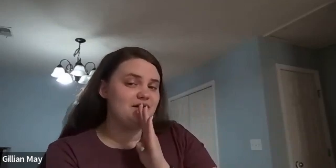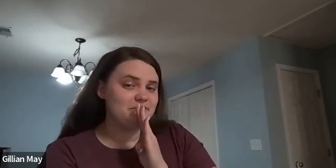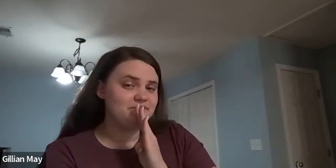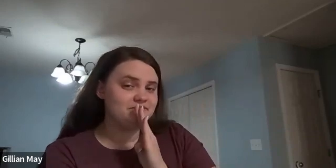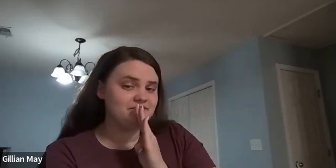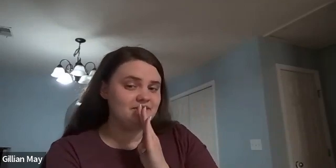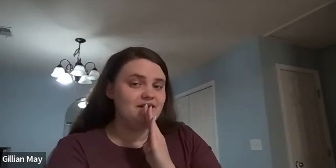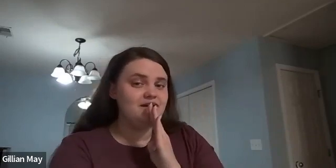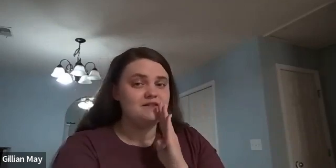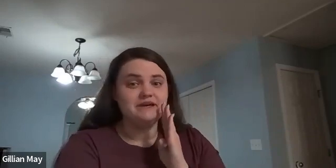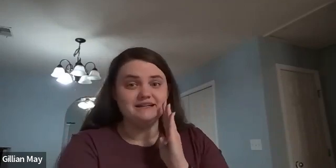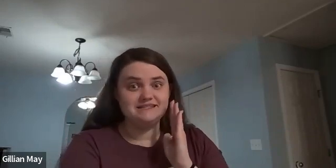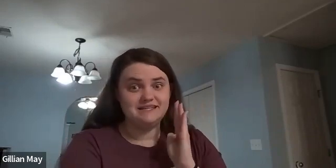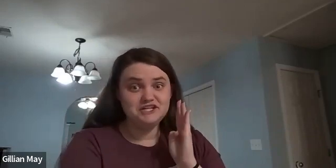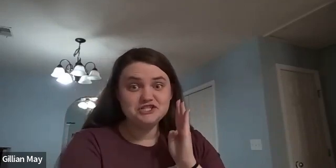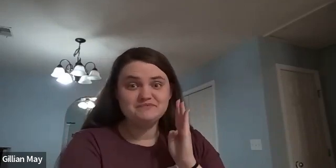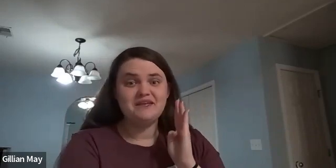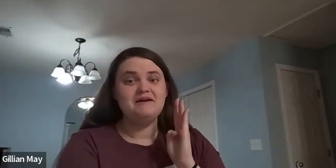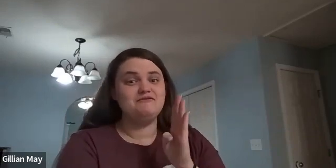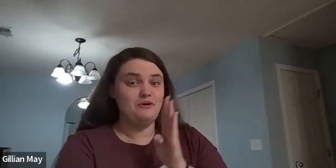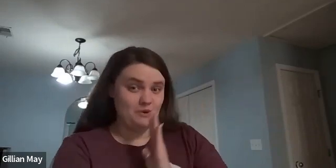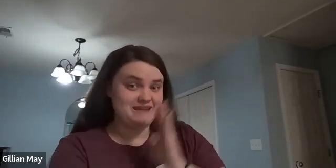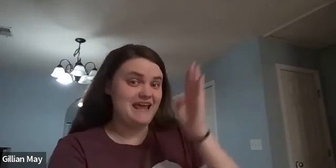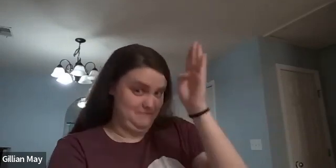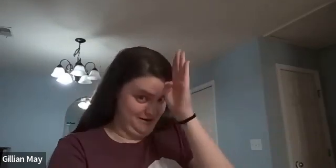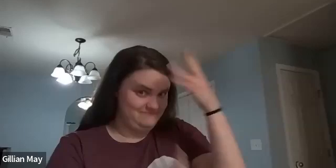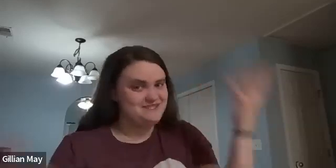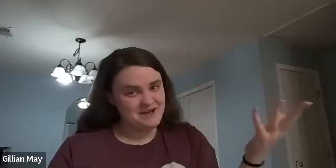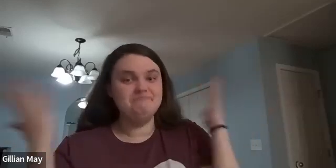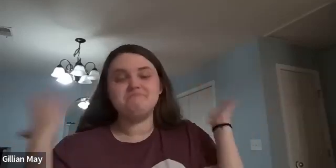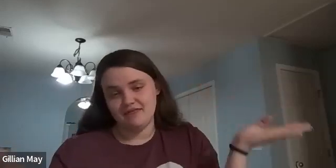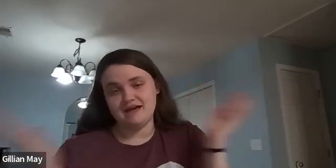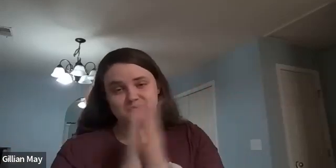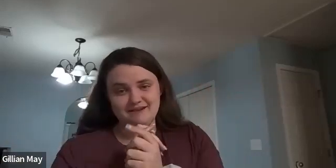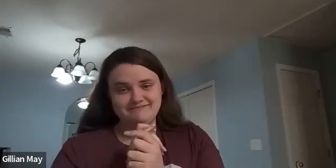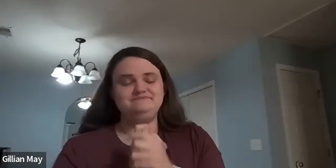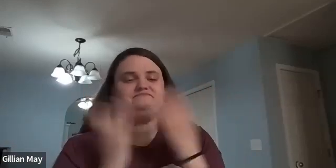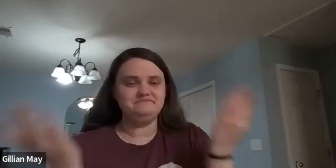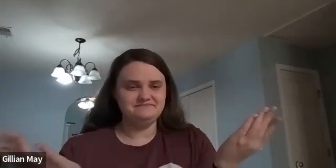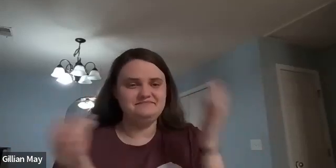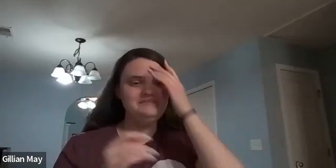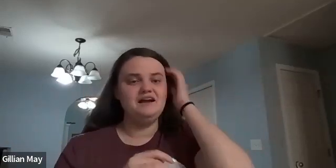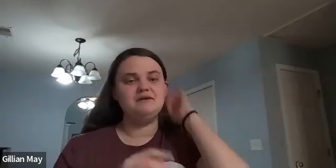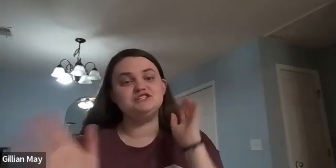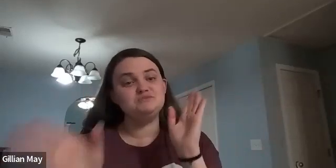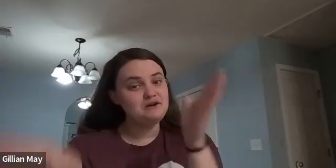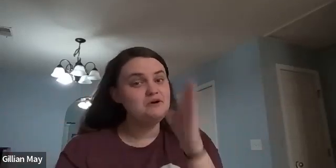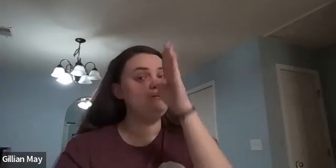are the BITCH for woman and male. So that's why. I just wanted to warn you, you want